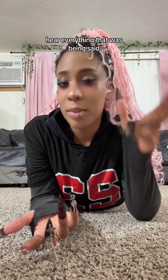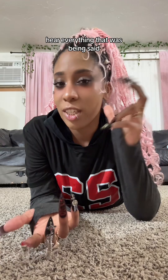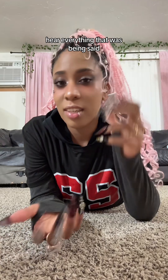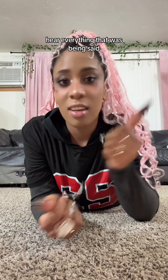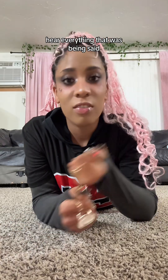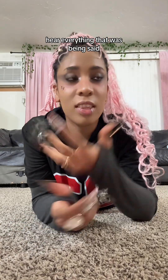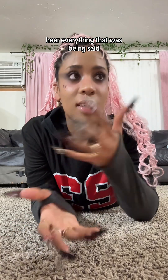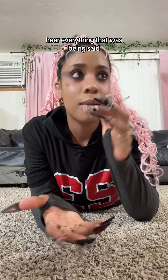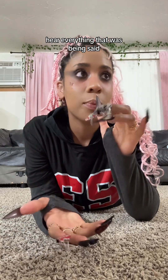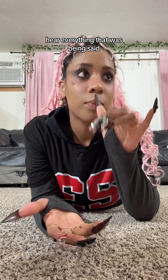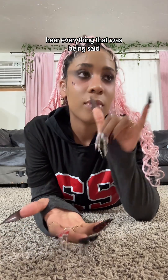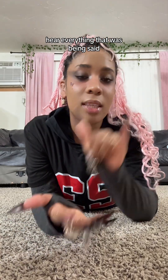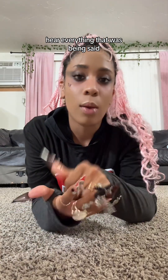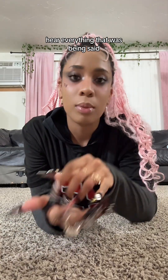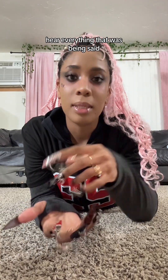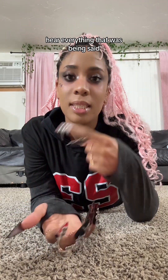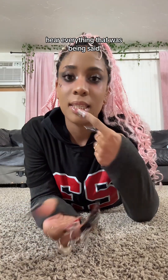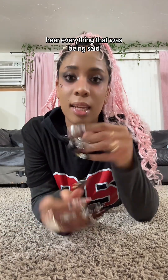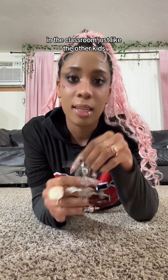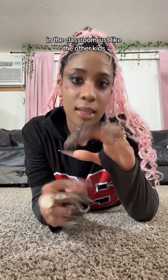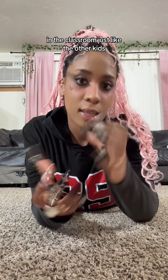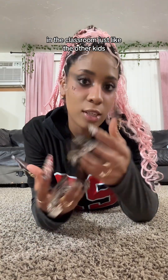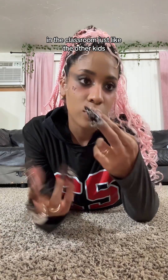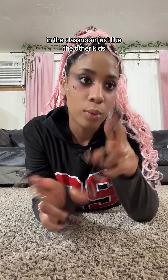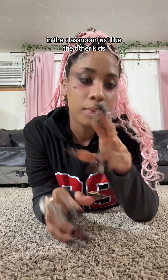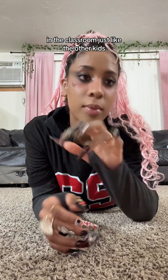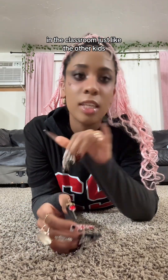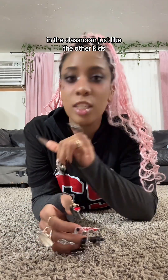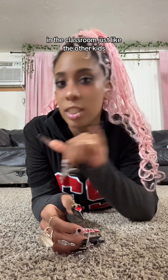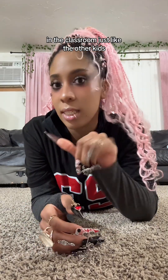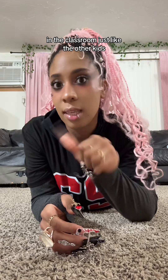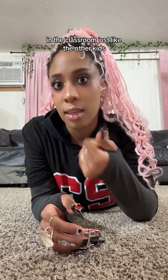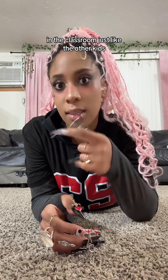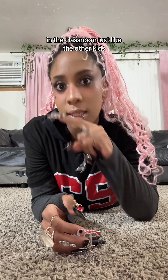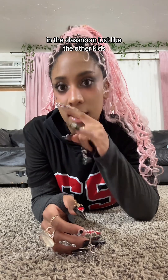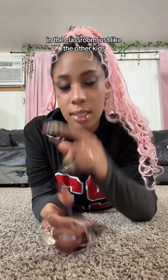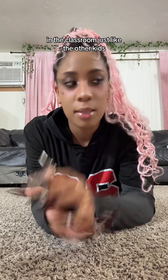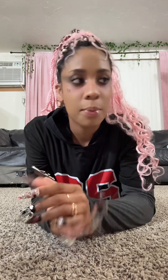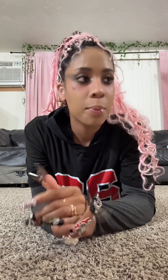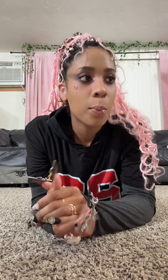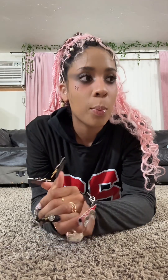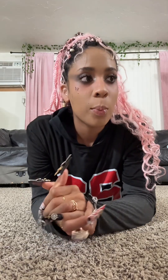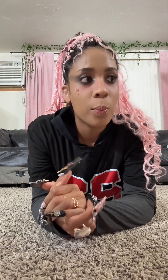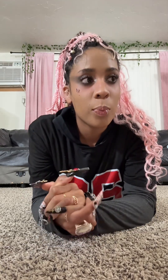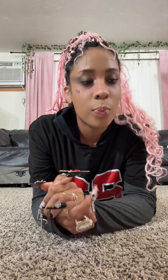hear everything that was being said in the classroom, just like the other kids.